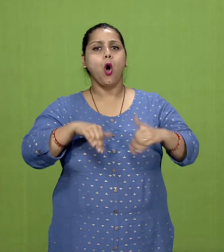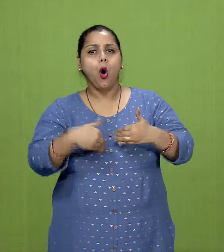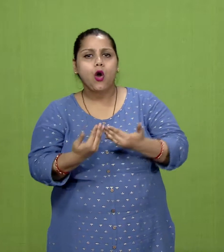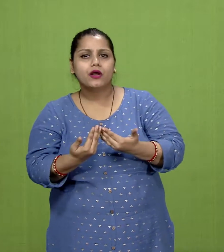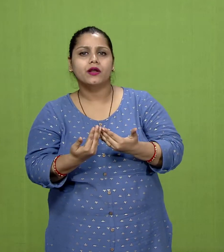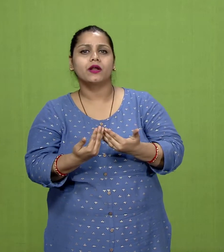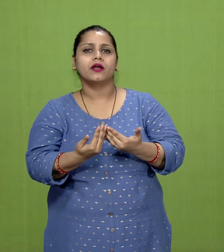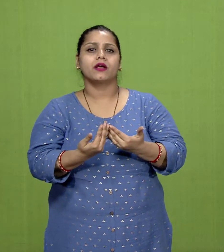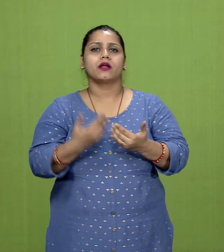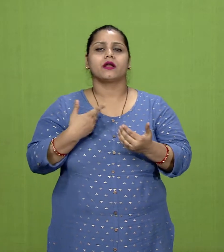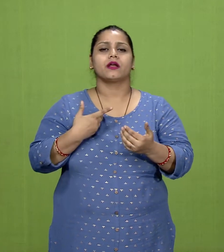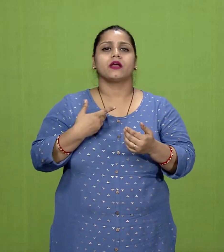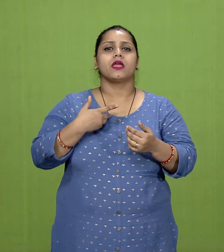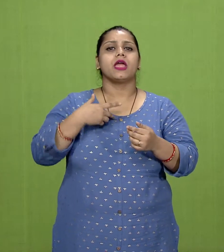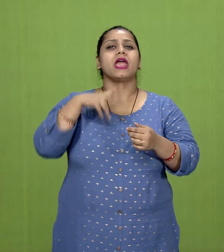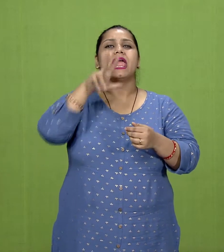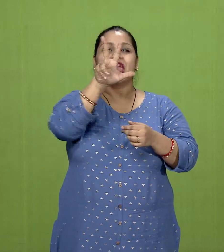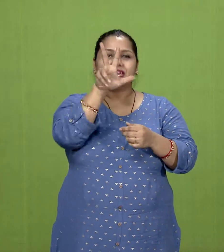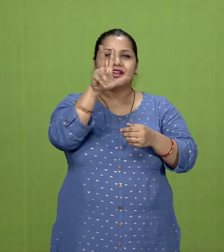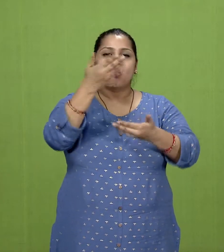and Eightfold Path.